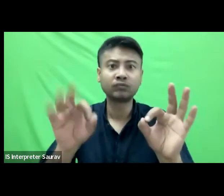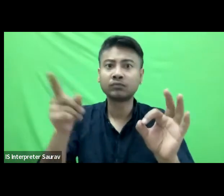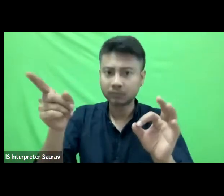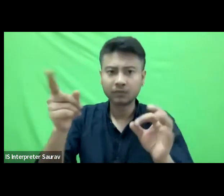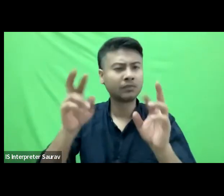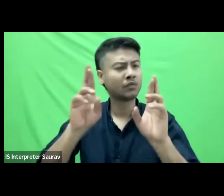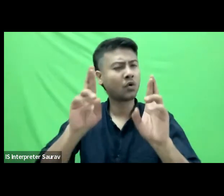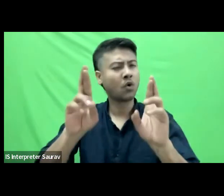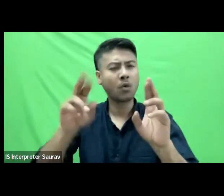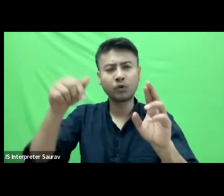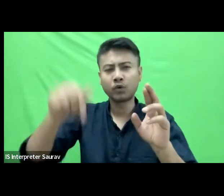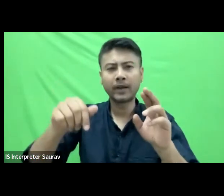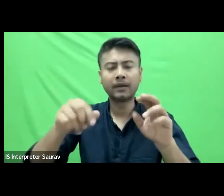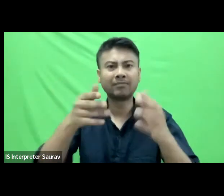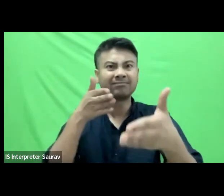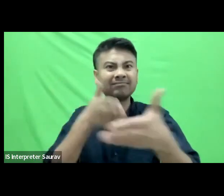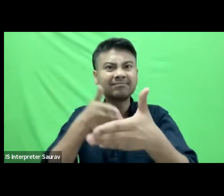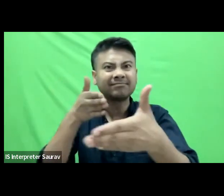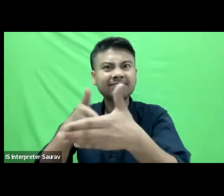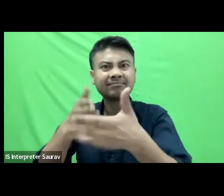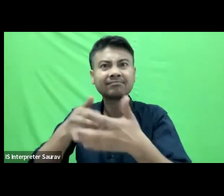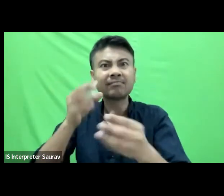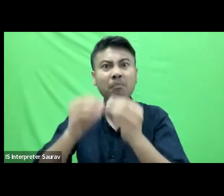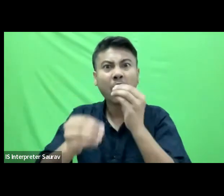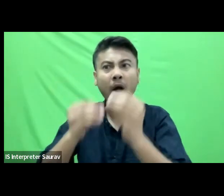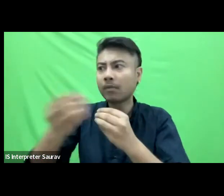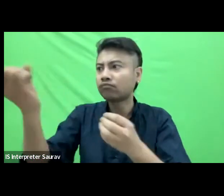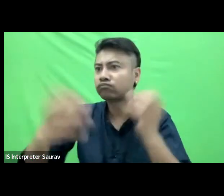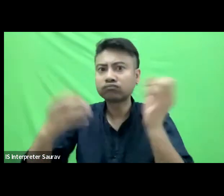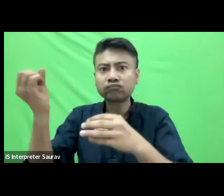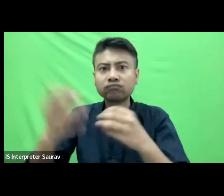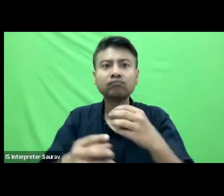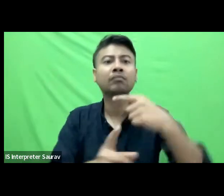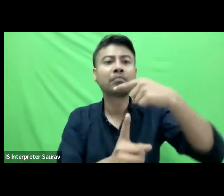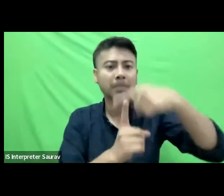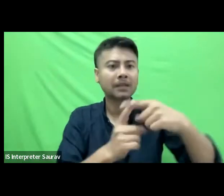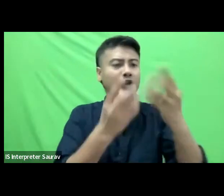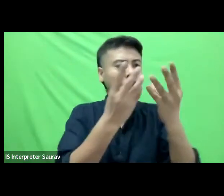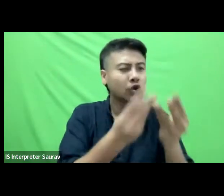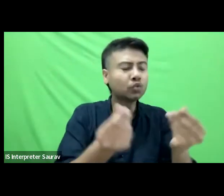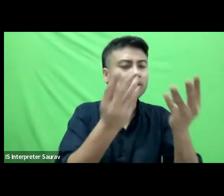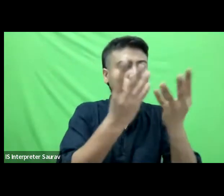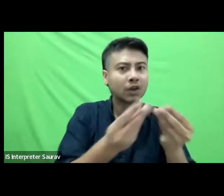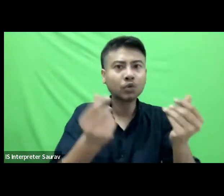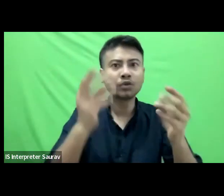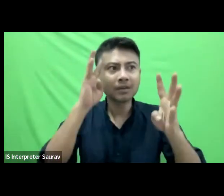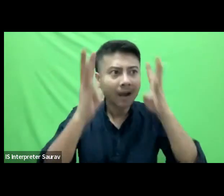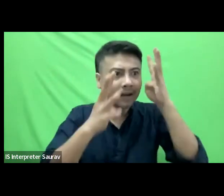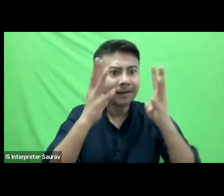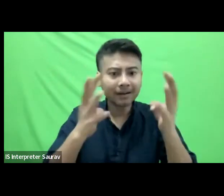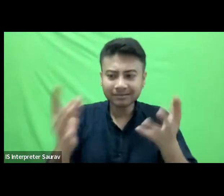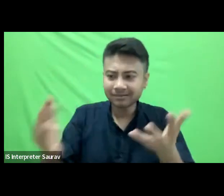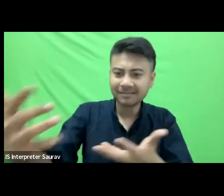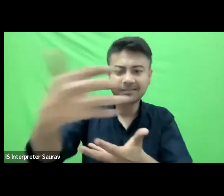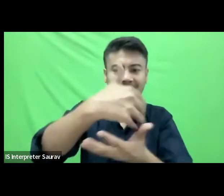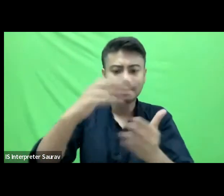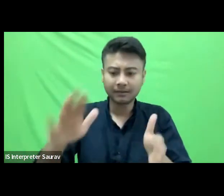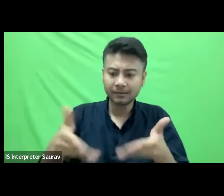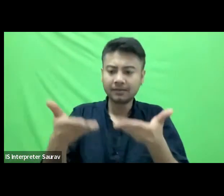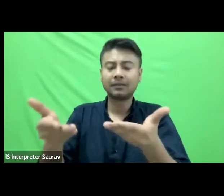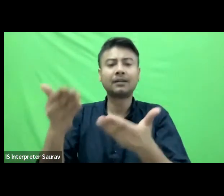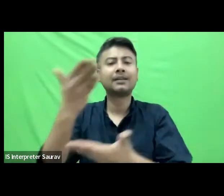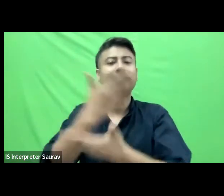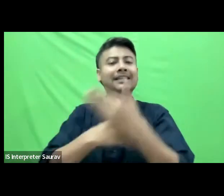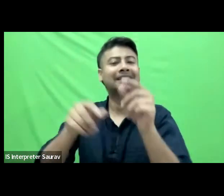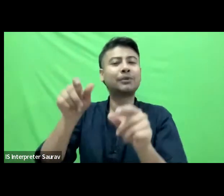inclusive urban developments and make a positive difference to the lives of persons with disabilities around the world. Now,